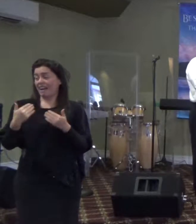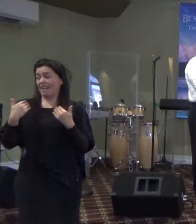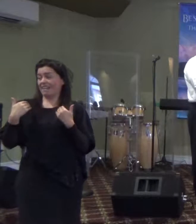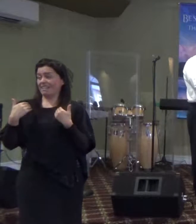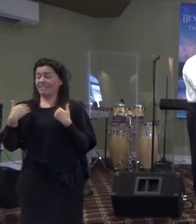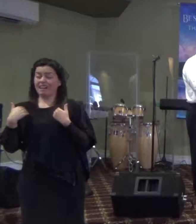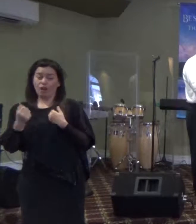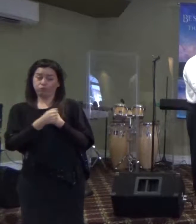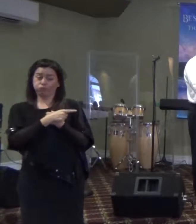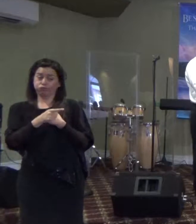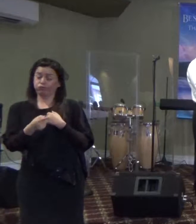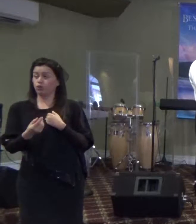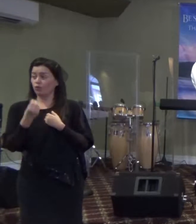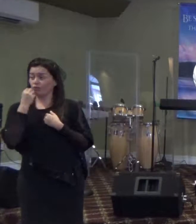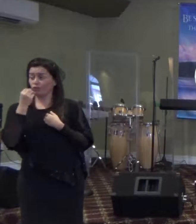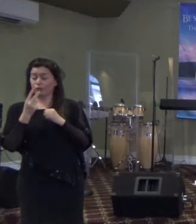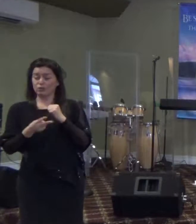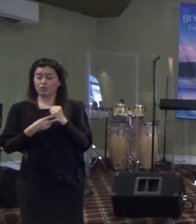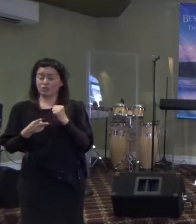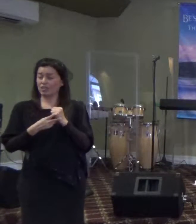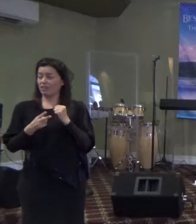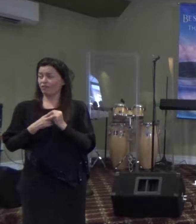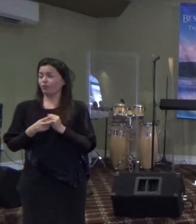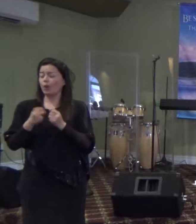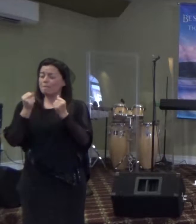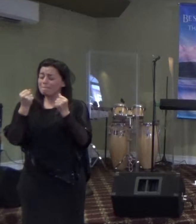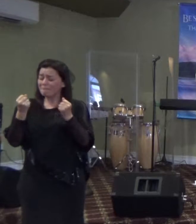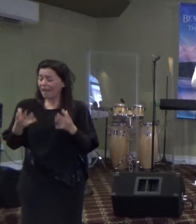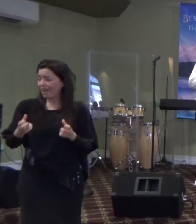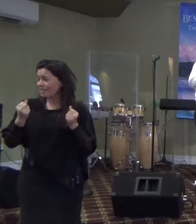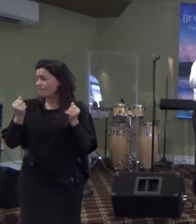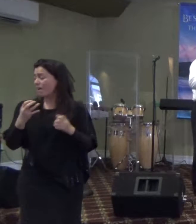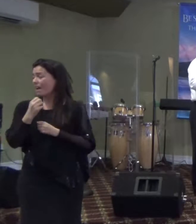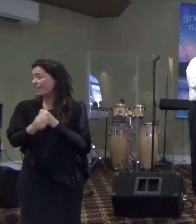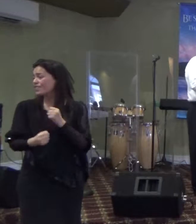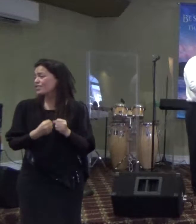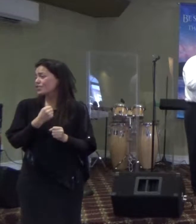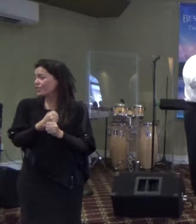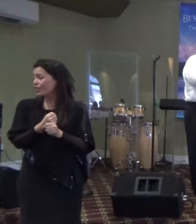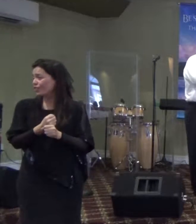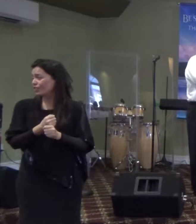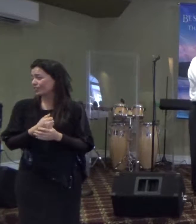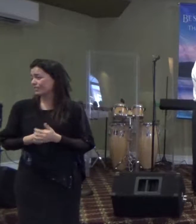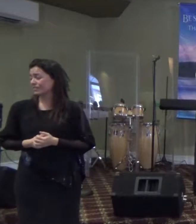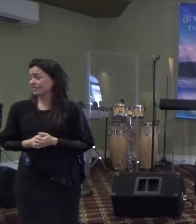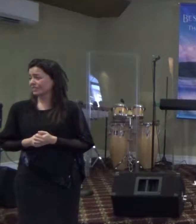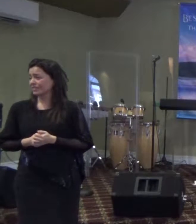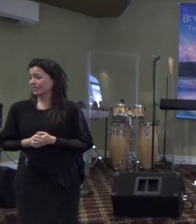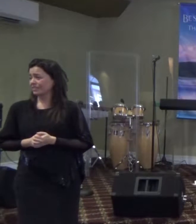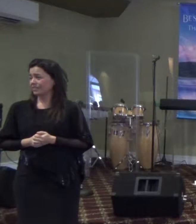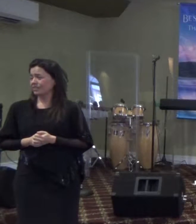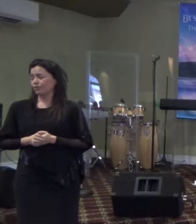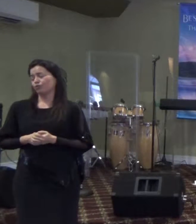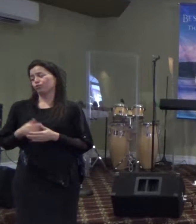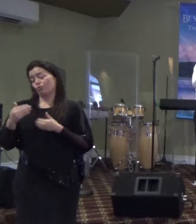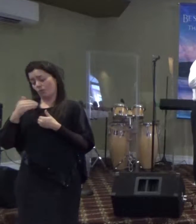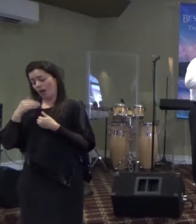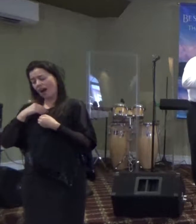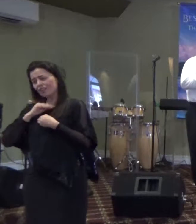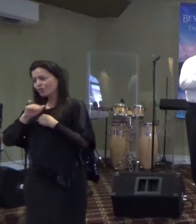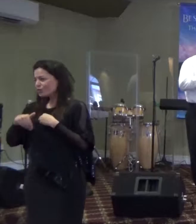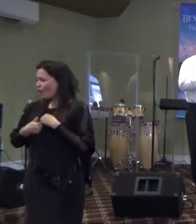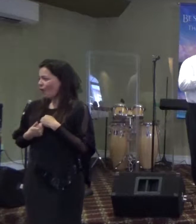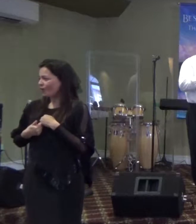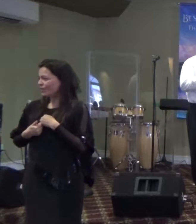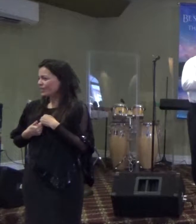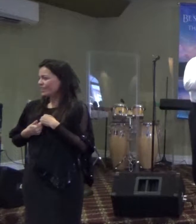muchos años. kept for you, kept for many years. Oiga cómo piensa este hombre. Listen how this man thinks. Descansa,